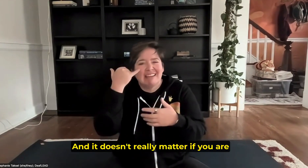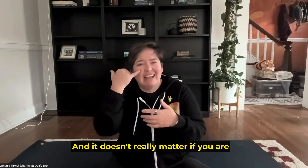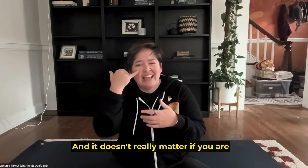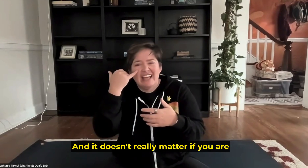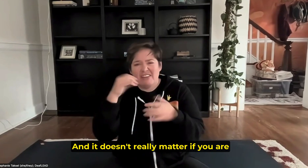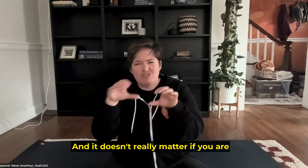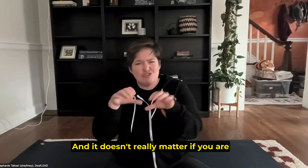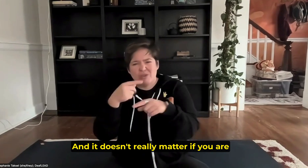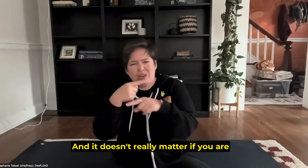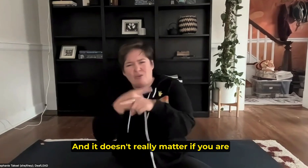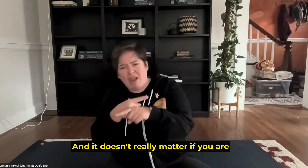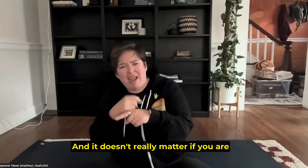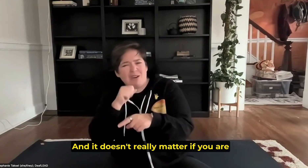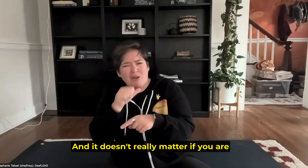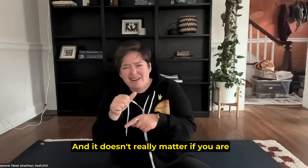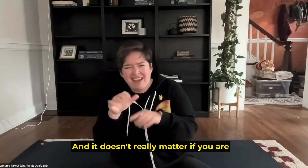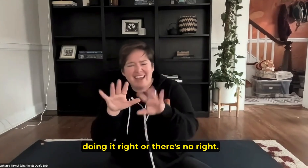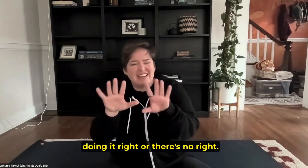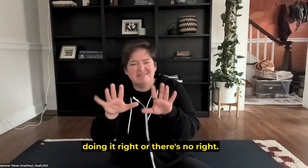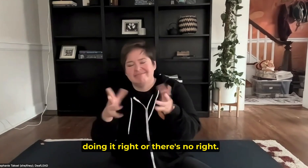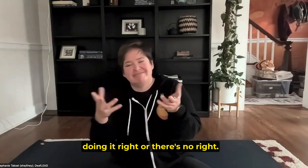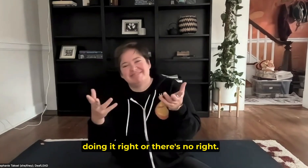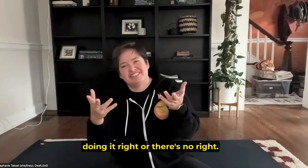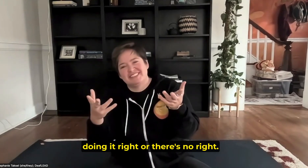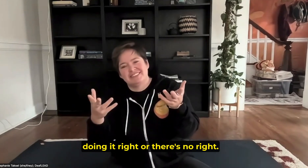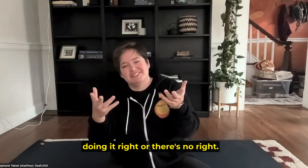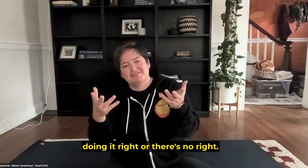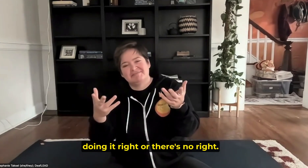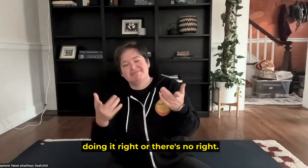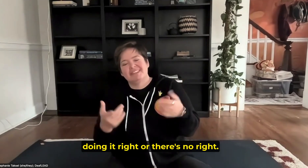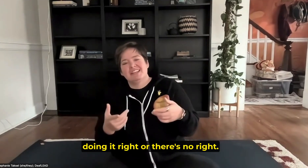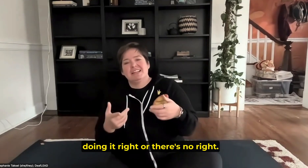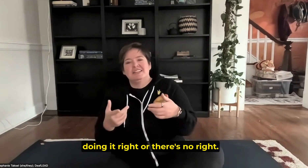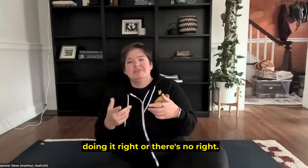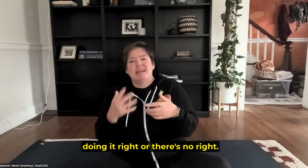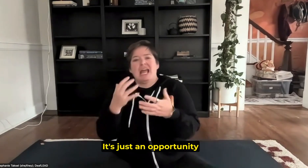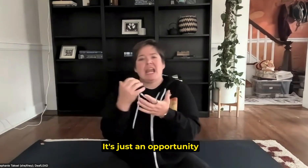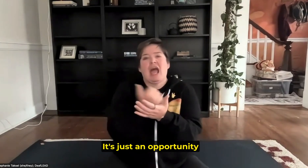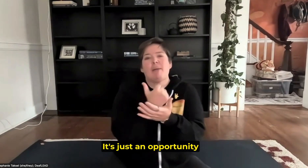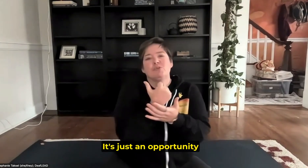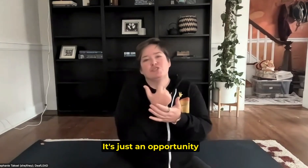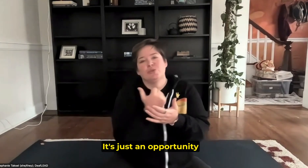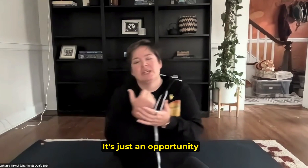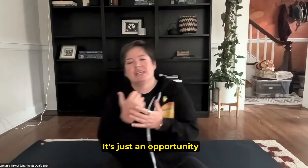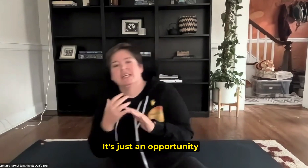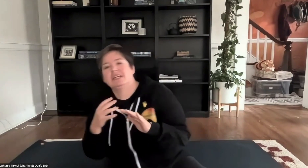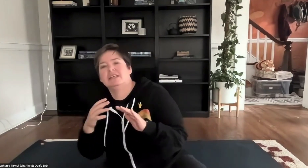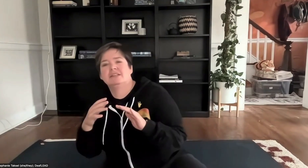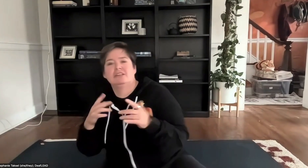And it doesn't really matter if you are doing it right or there's no right. It's just an opportunity